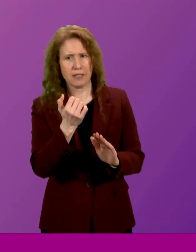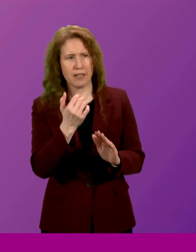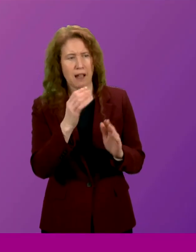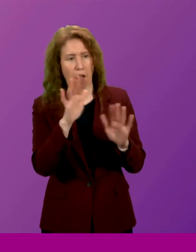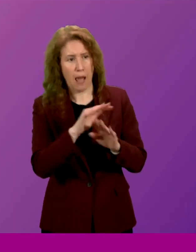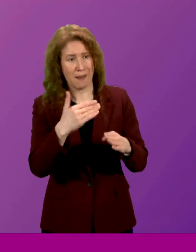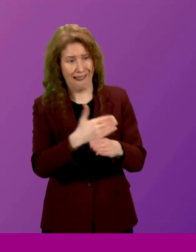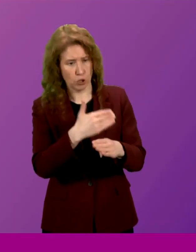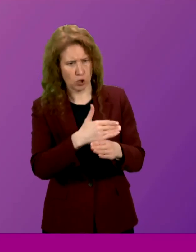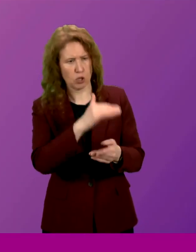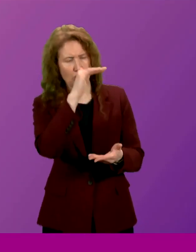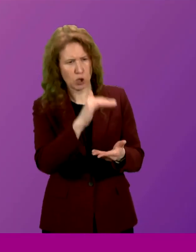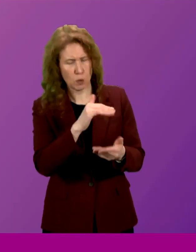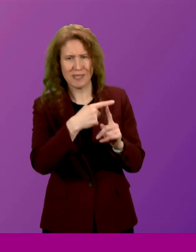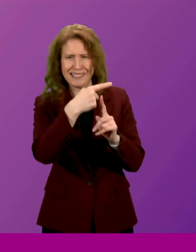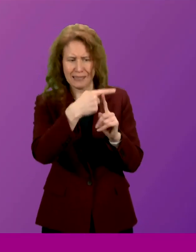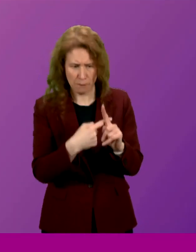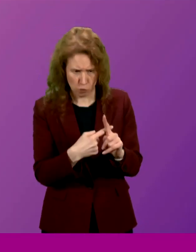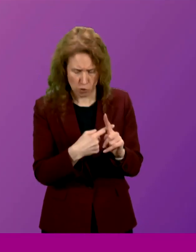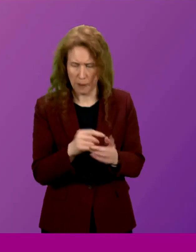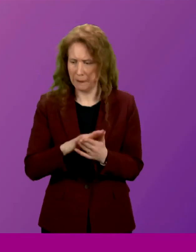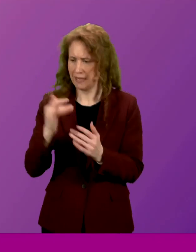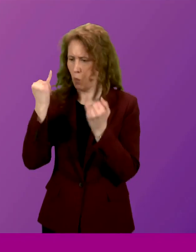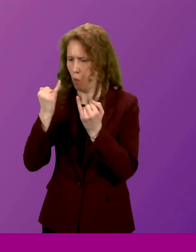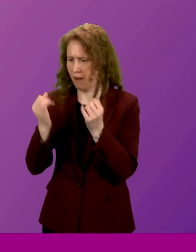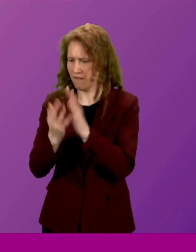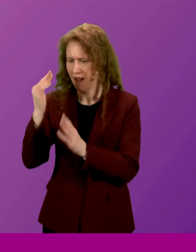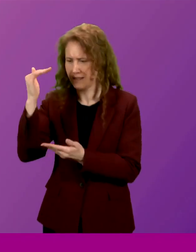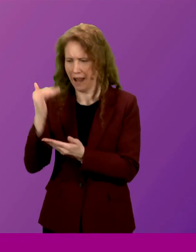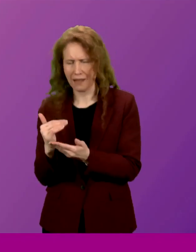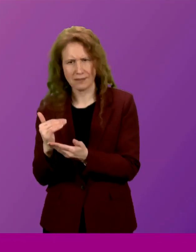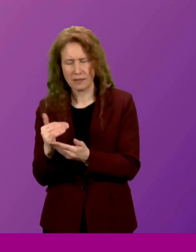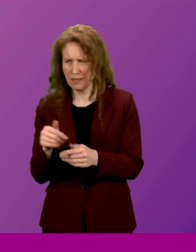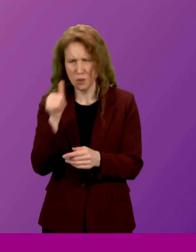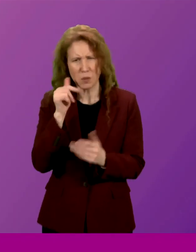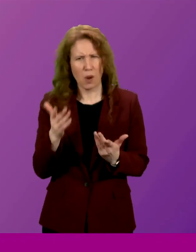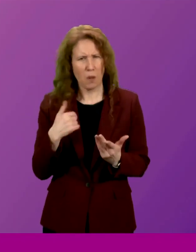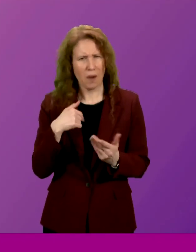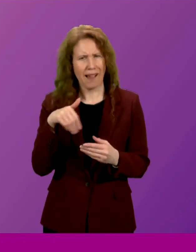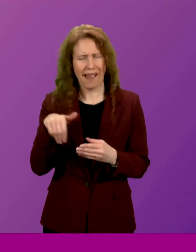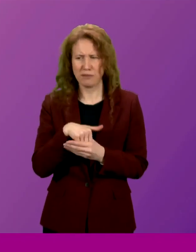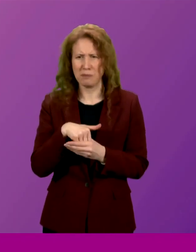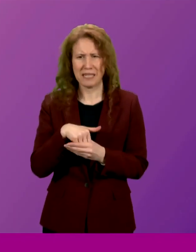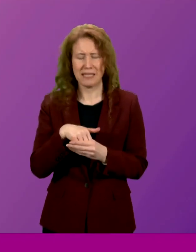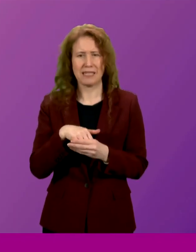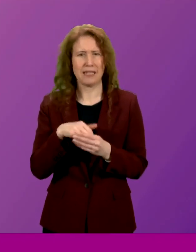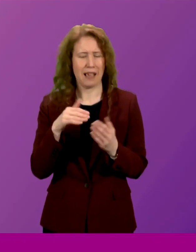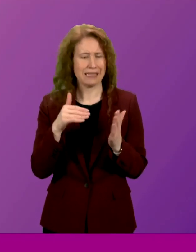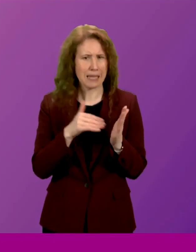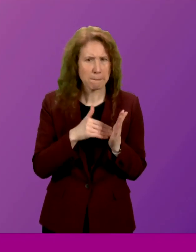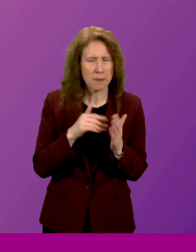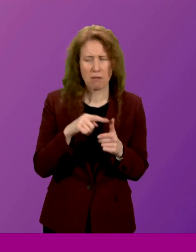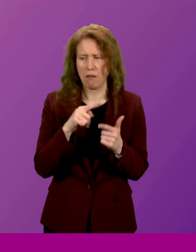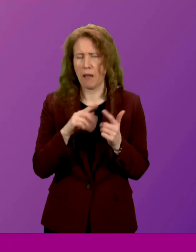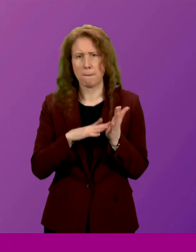achieve climate action, to reduce the temperature of the planet. Now, as Parliament knows, I've been in Malawi and Zambia. I've